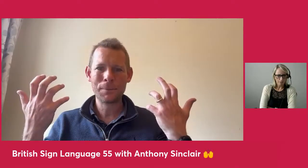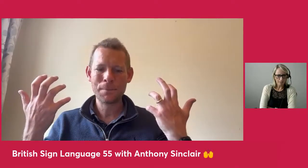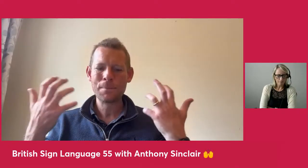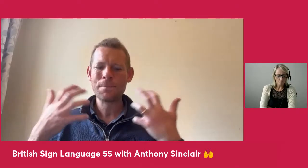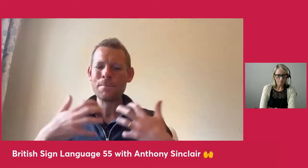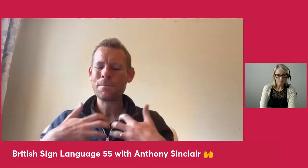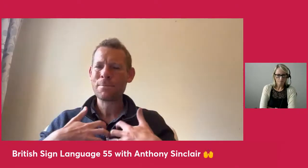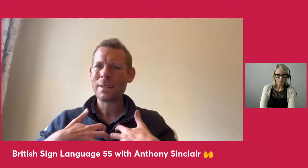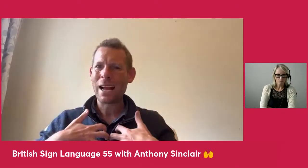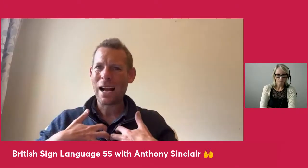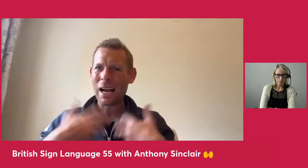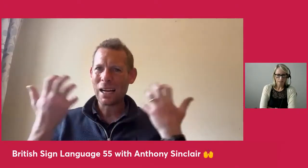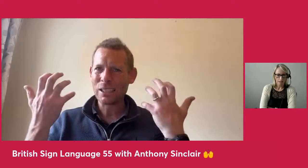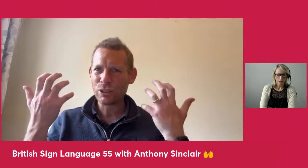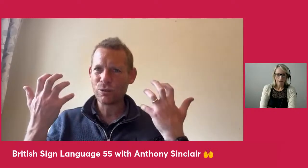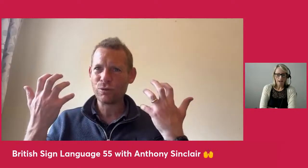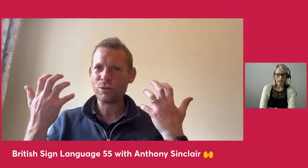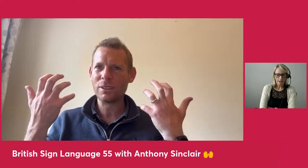Angry.